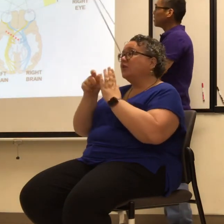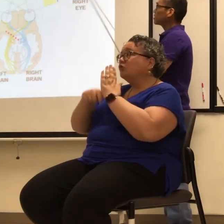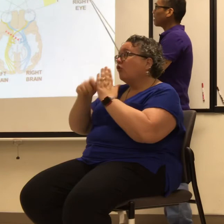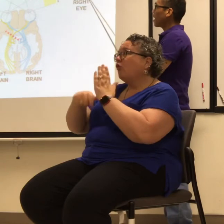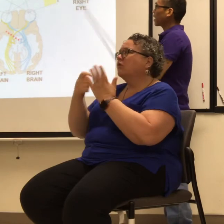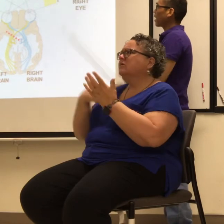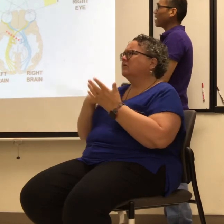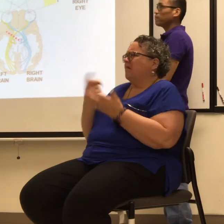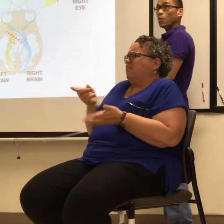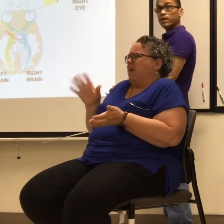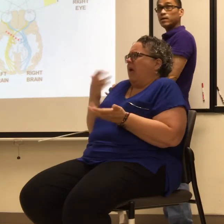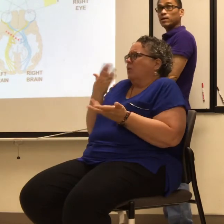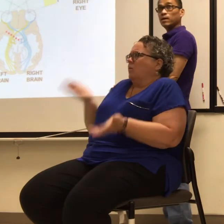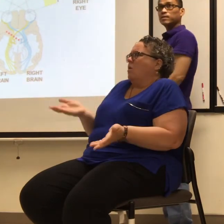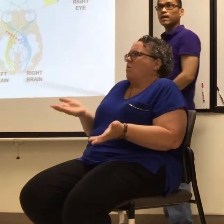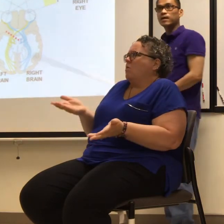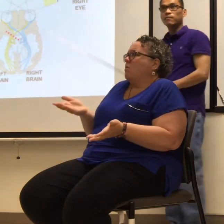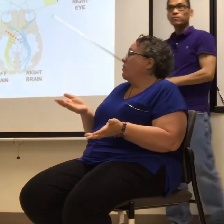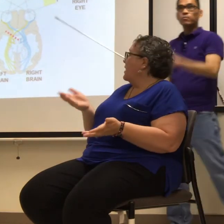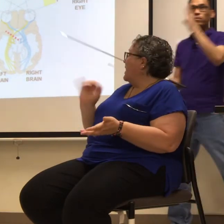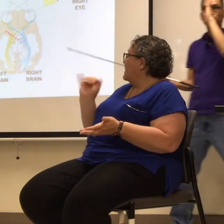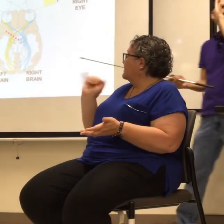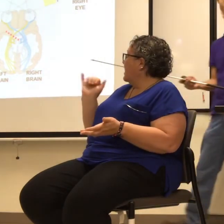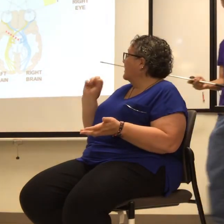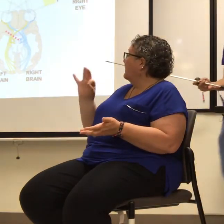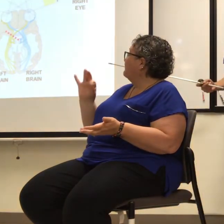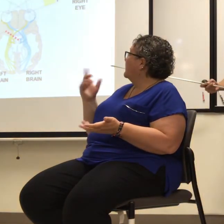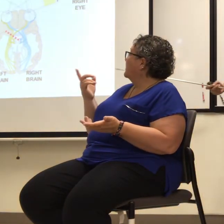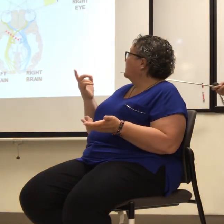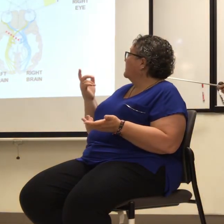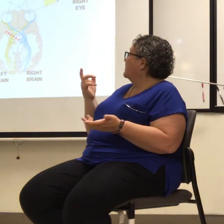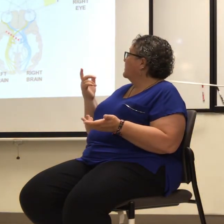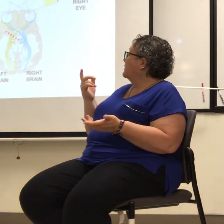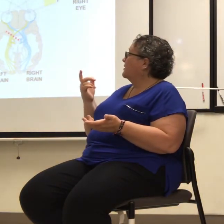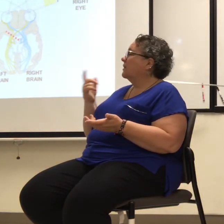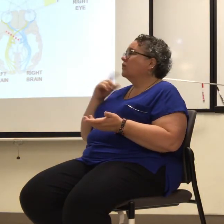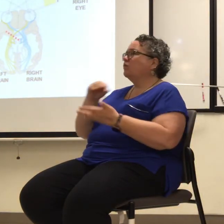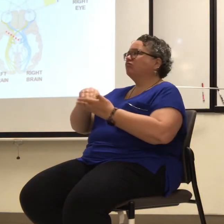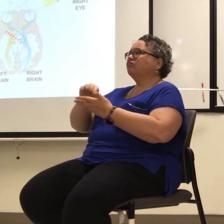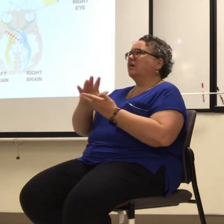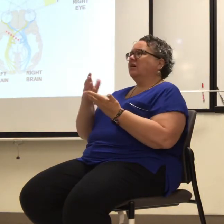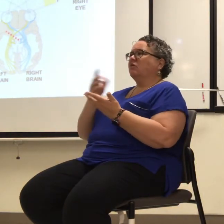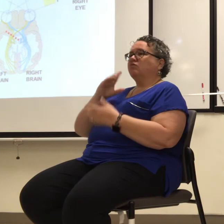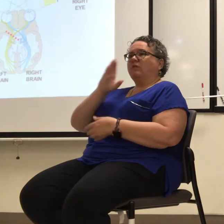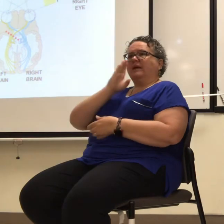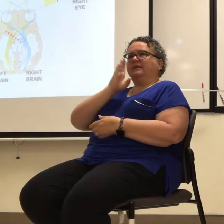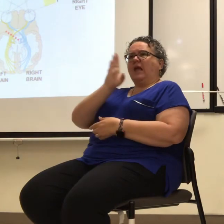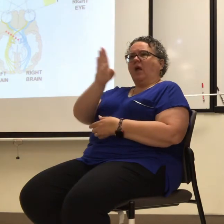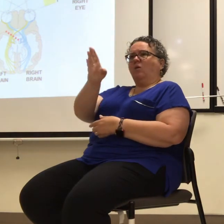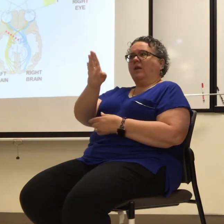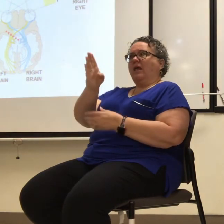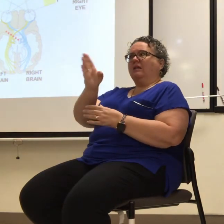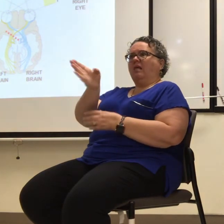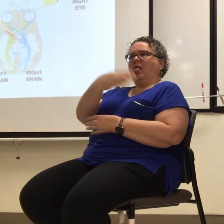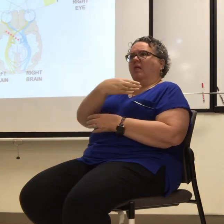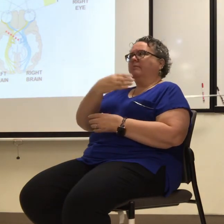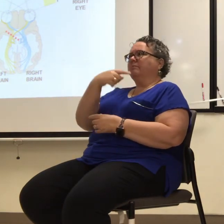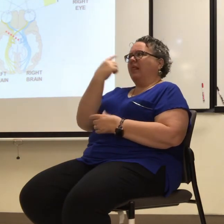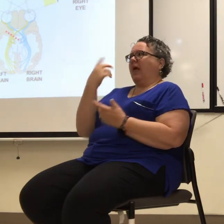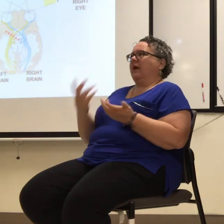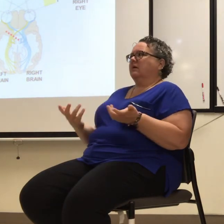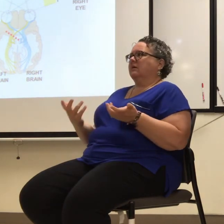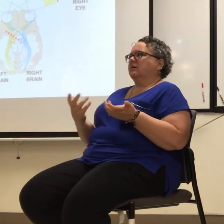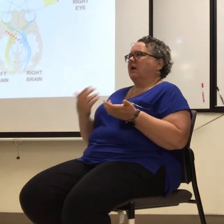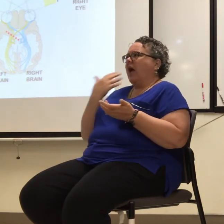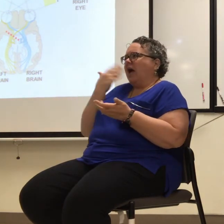What is this like? I have no idea. It's like if you look right down the room and this half is black. Okay, so